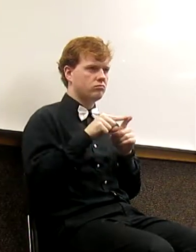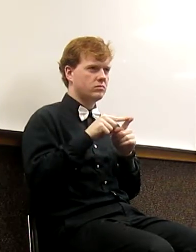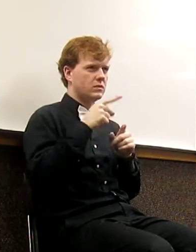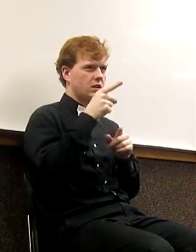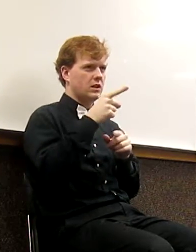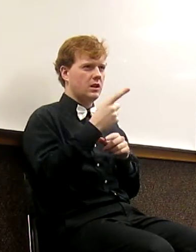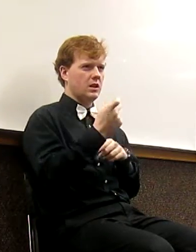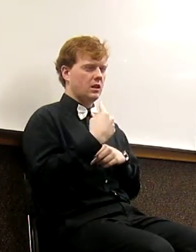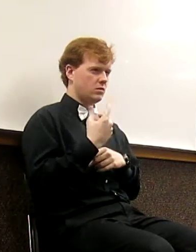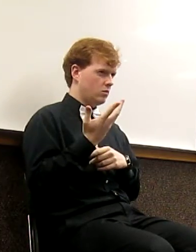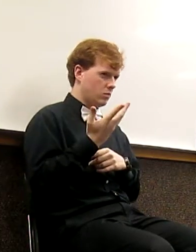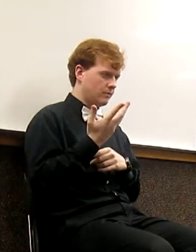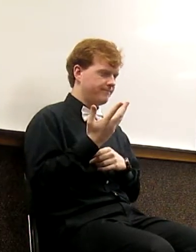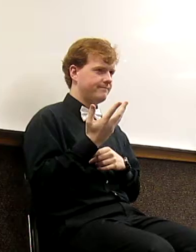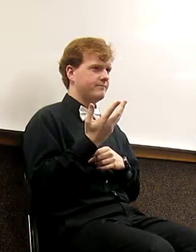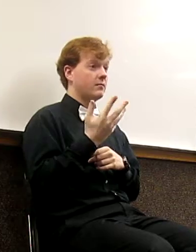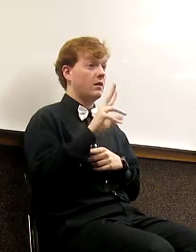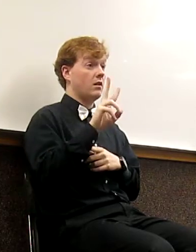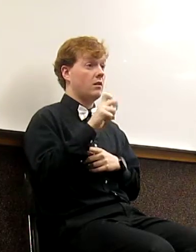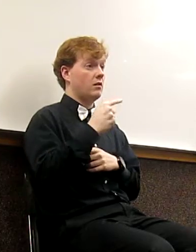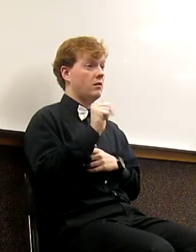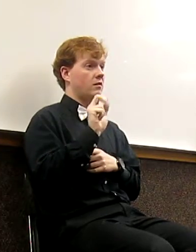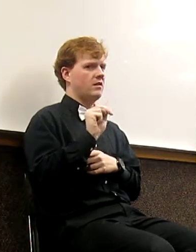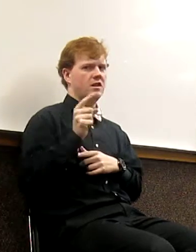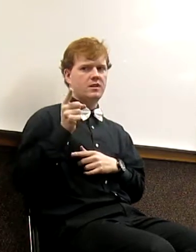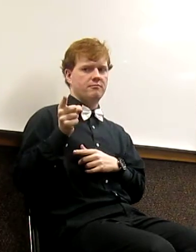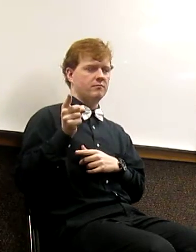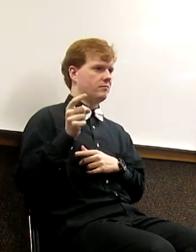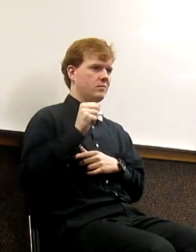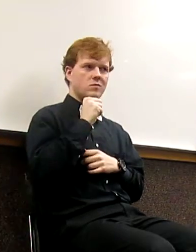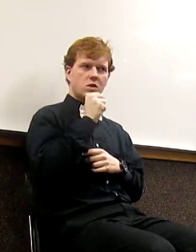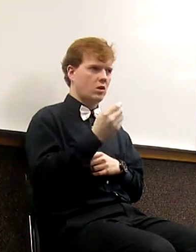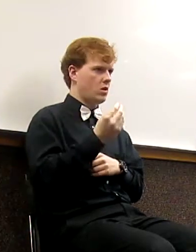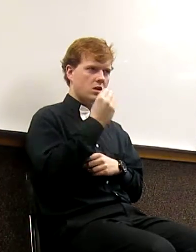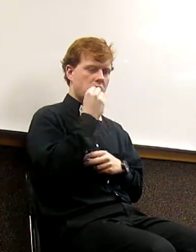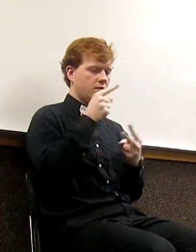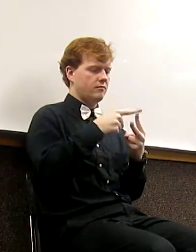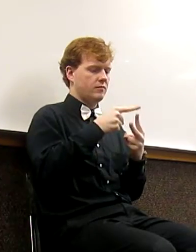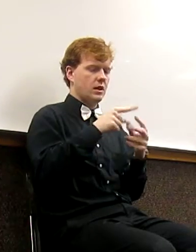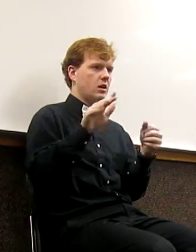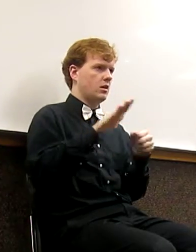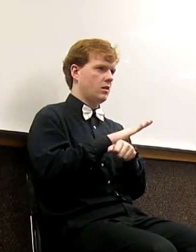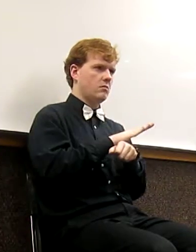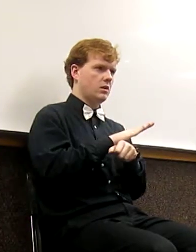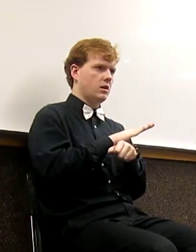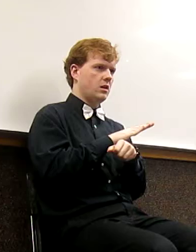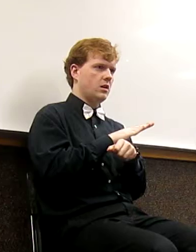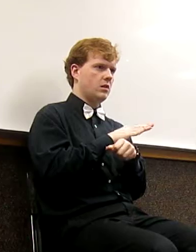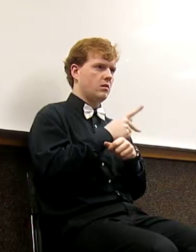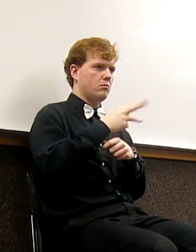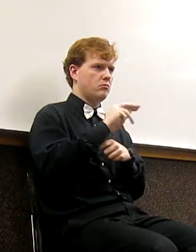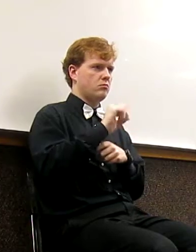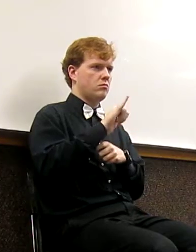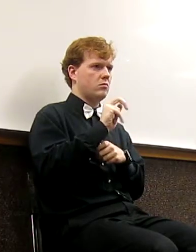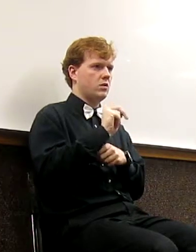Kobe's question is, vegans don't eat complete proteins, right? They don't eat animal products. Vegetarians do. They eat eggs